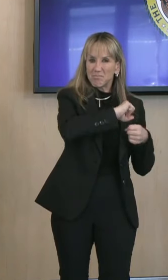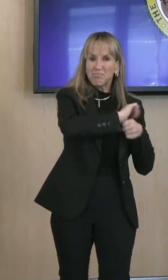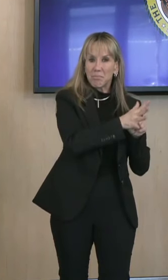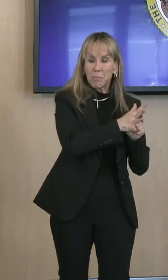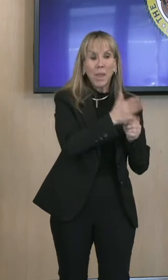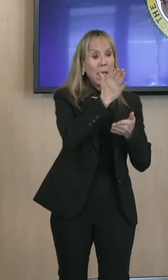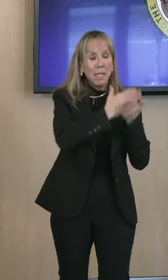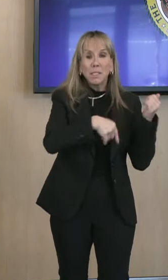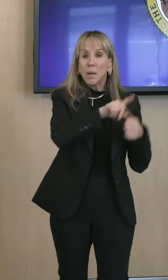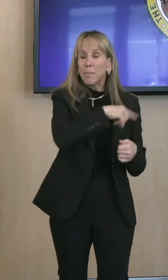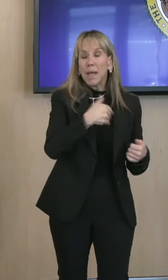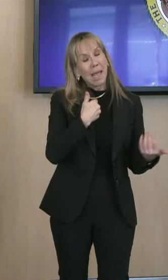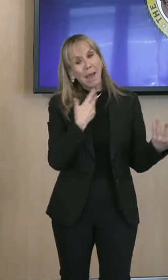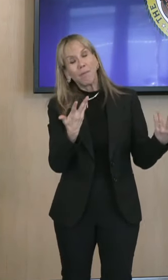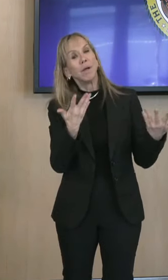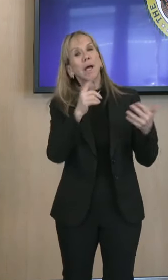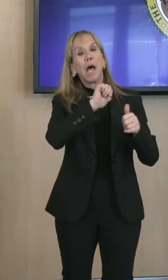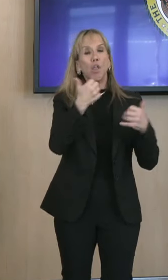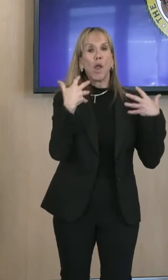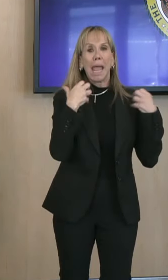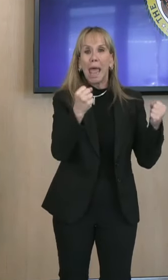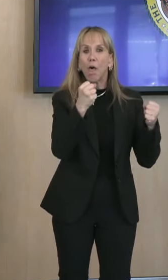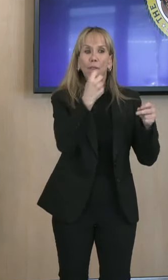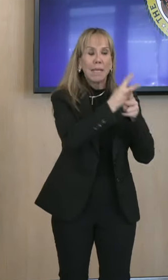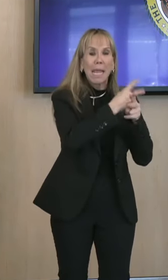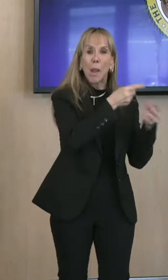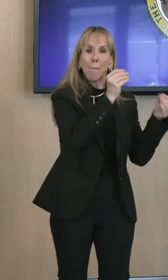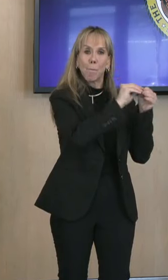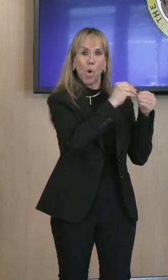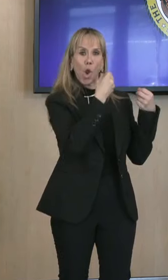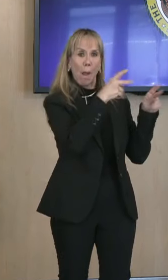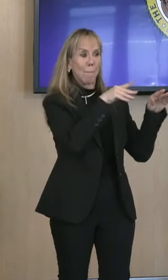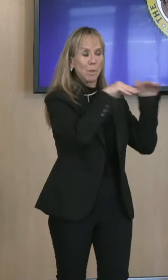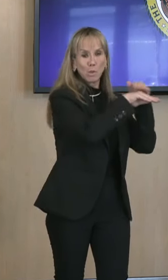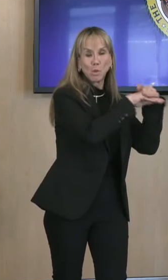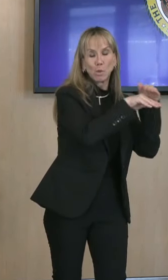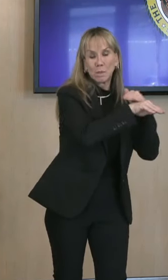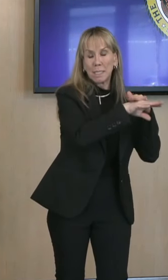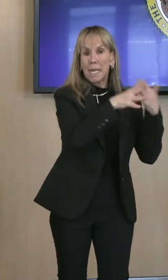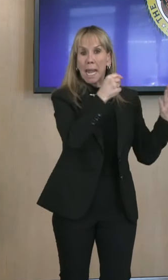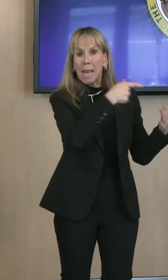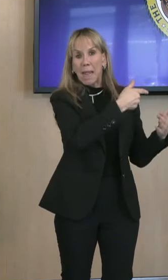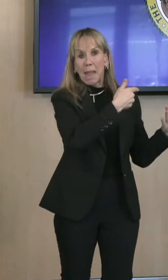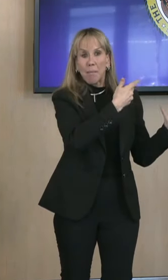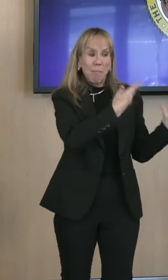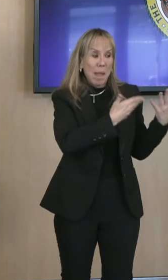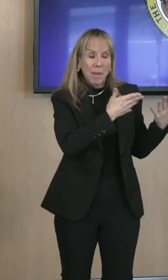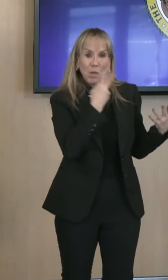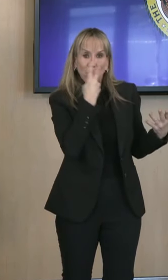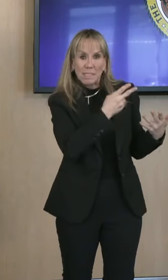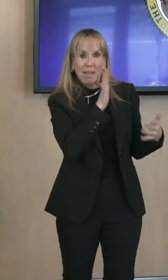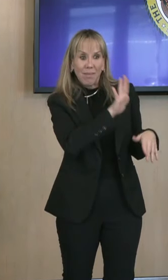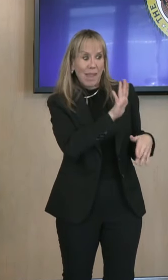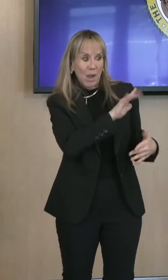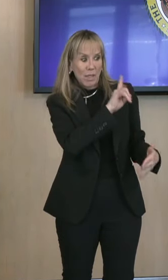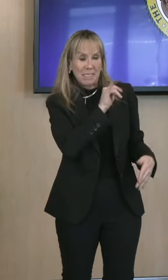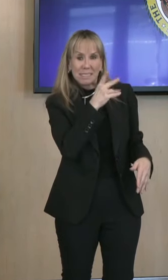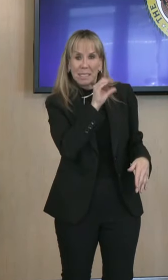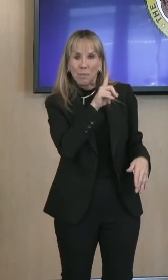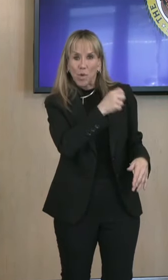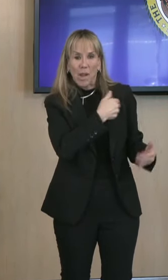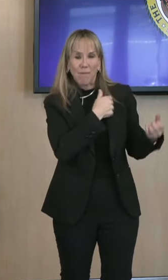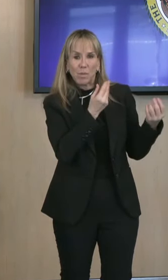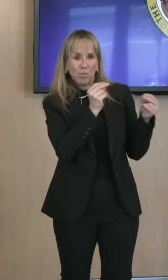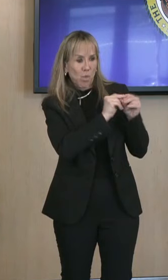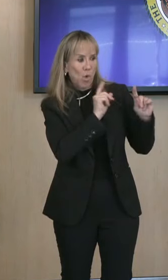care and a doctor who can order that test, and we may have a little bit higher rate because of their access to testing. But if you live in a zip code that has a lot